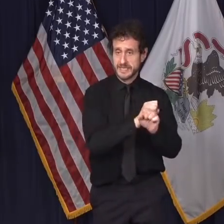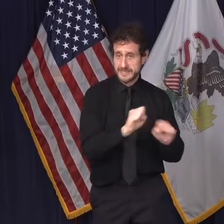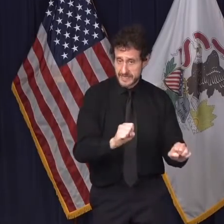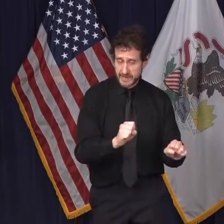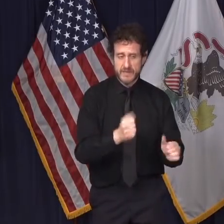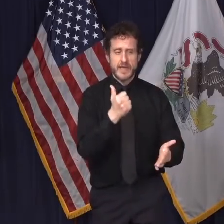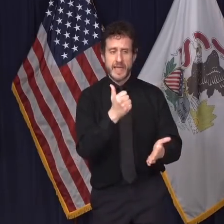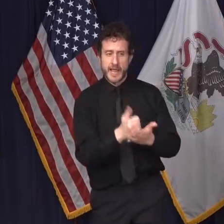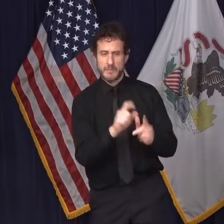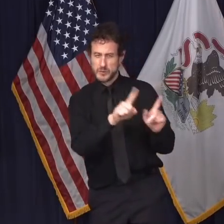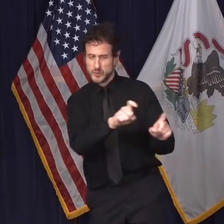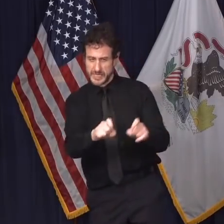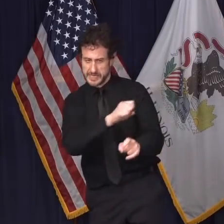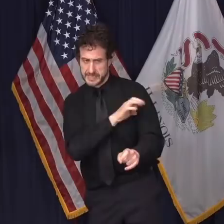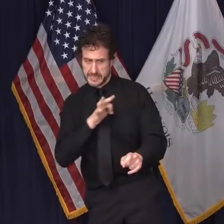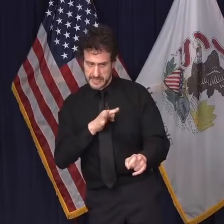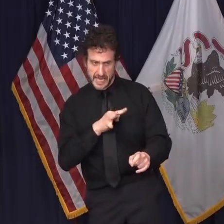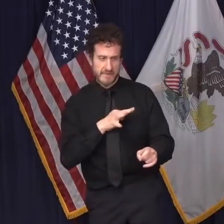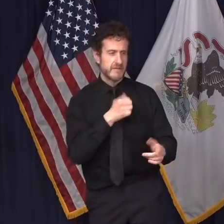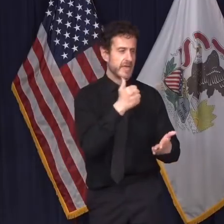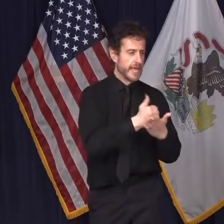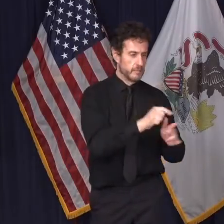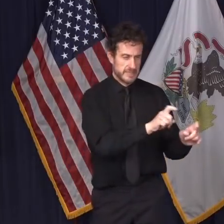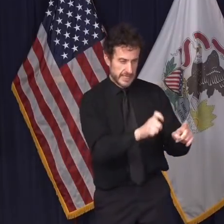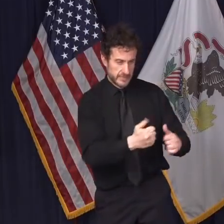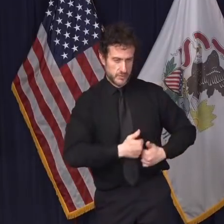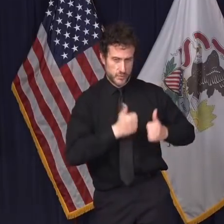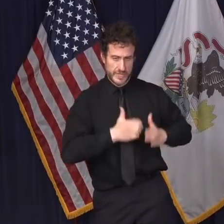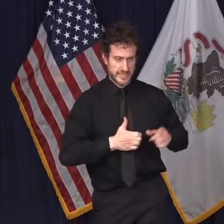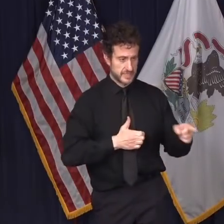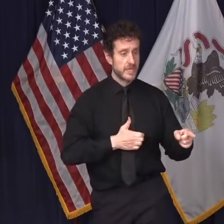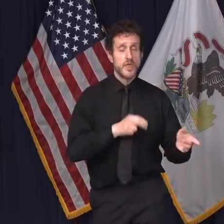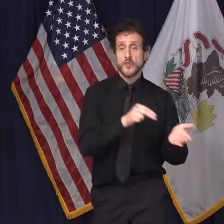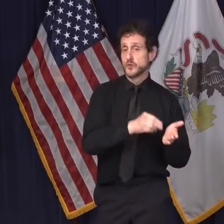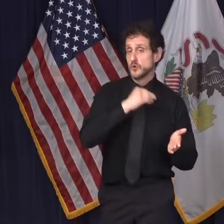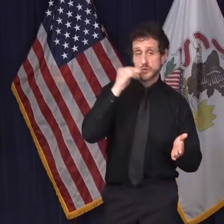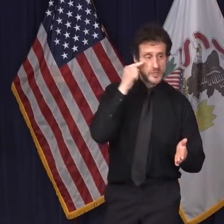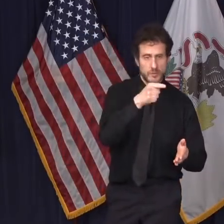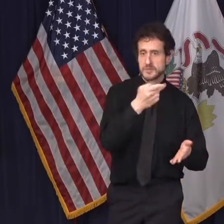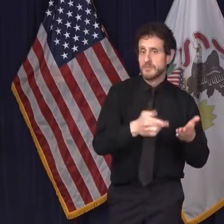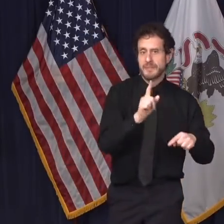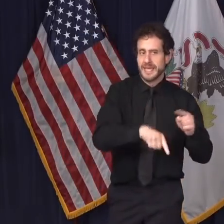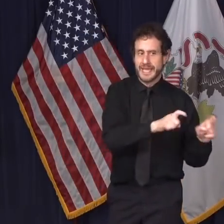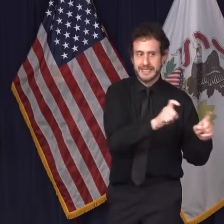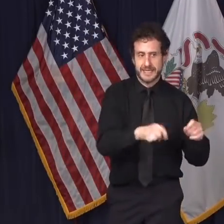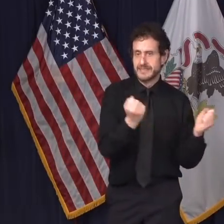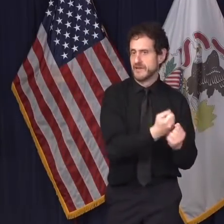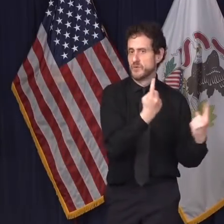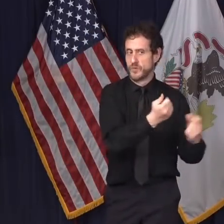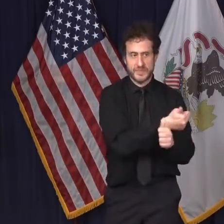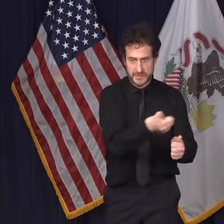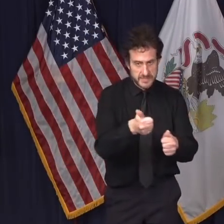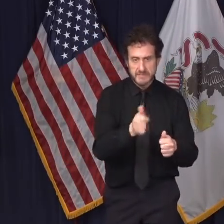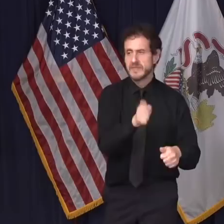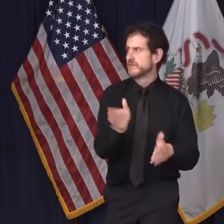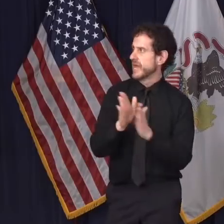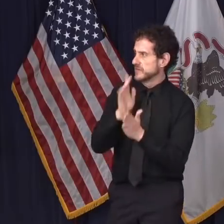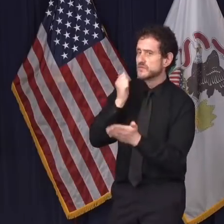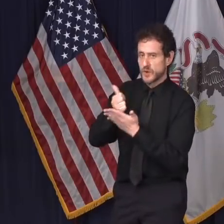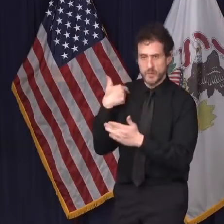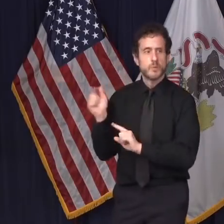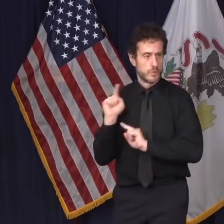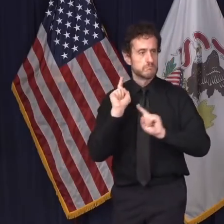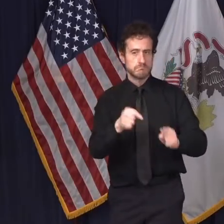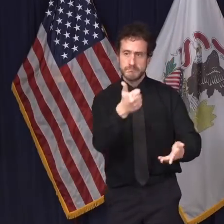for facilities that have requested assistance when they cannot manage it themselves. Some long-term